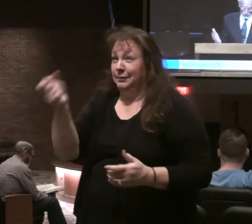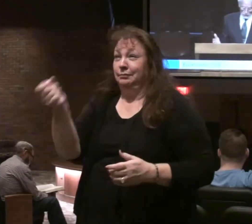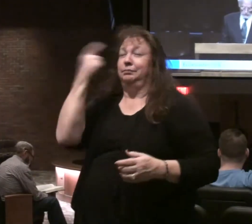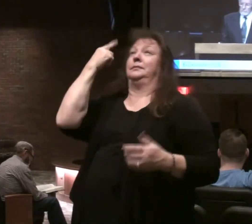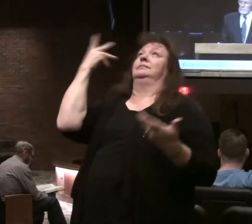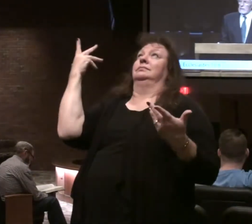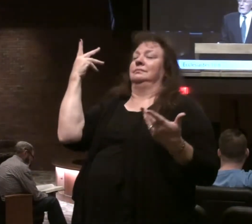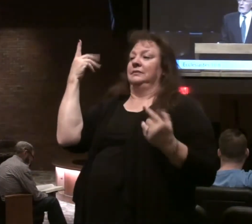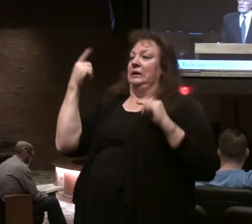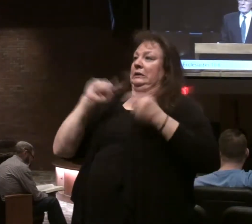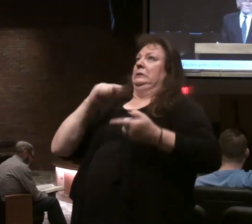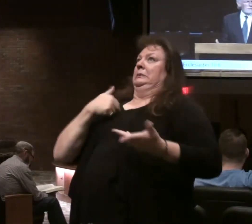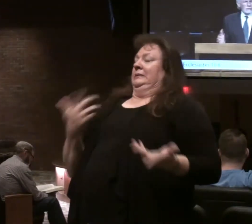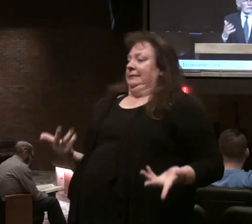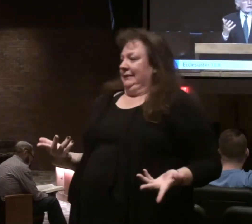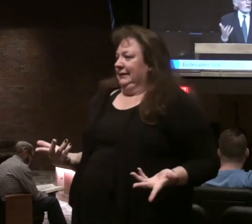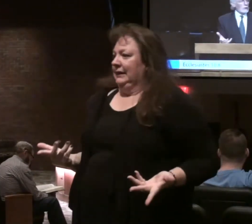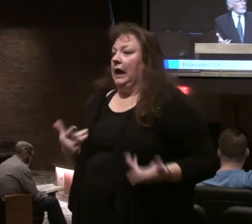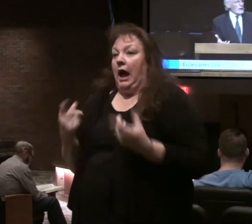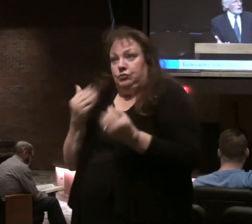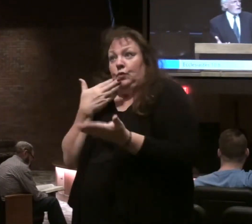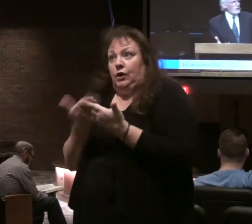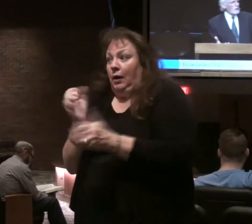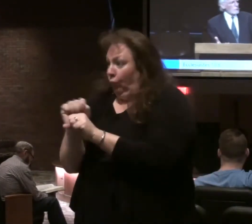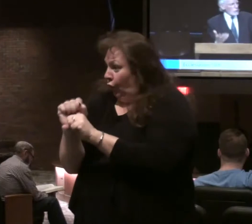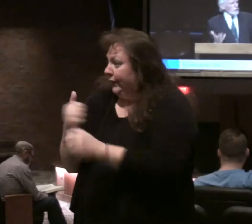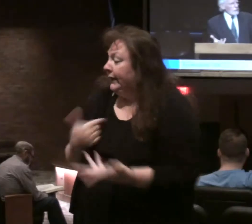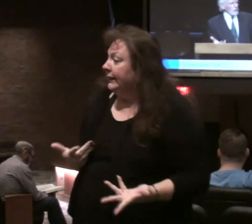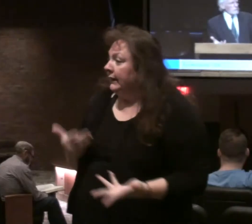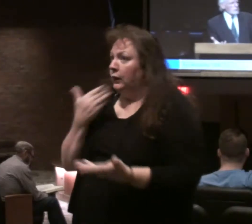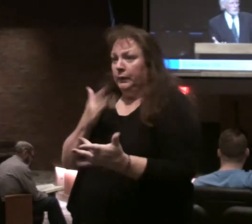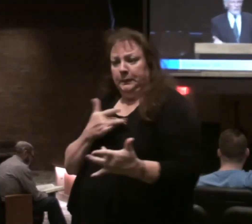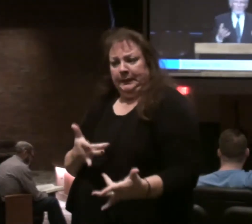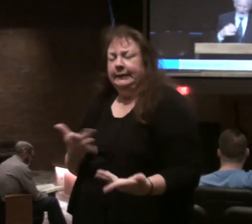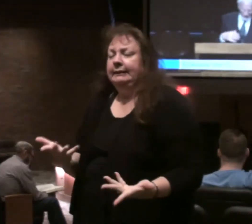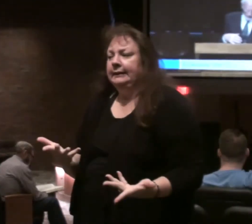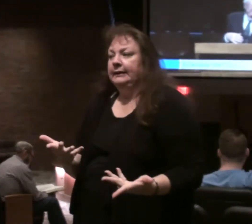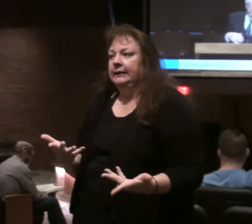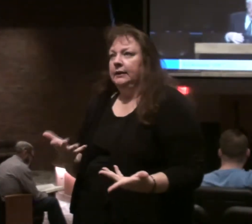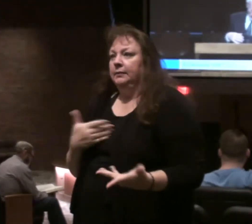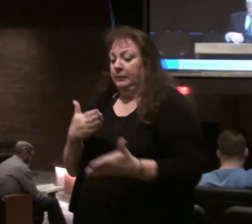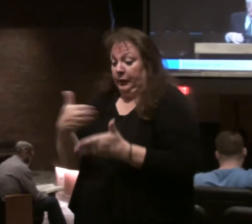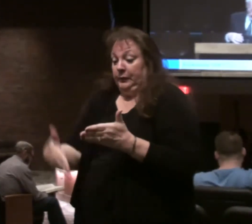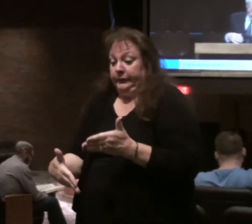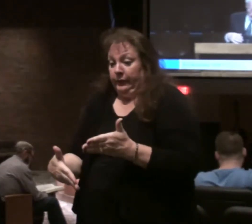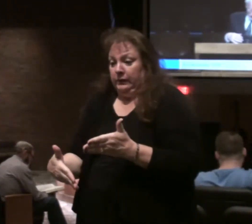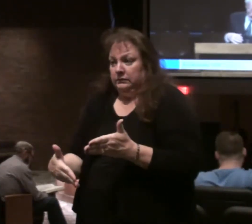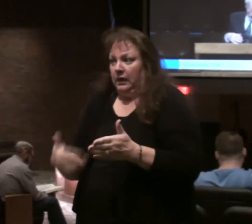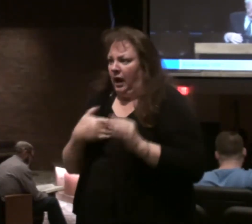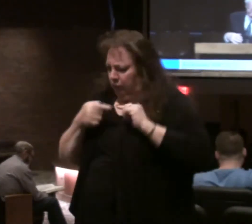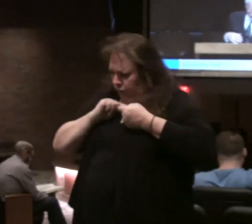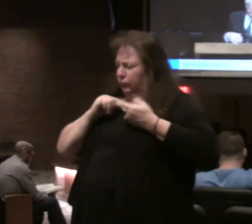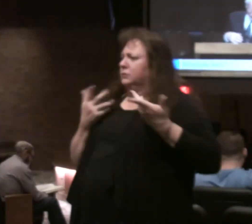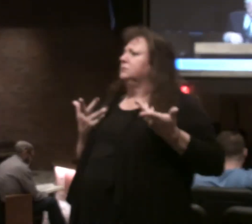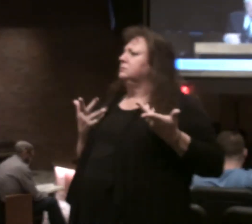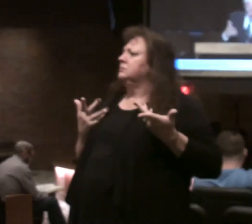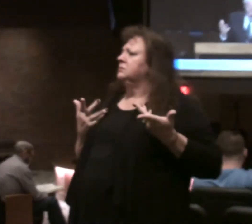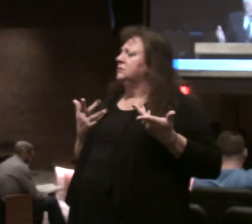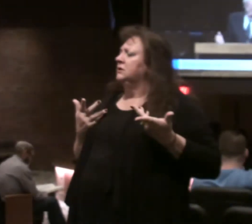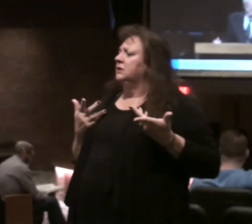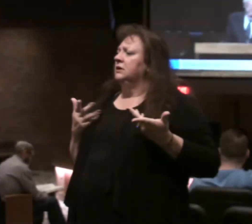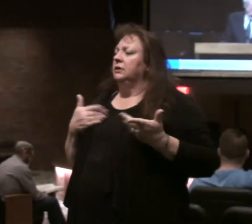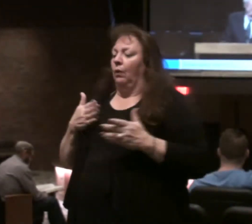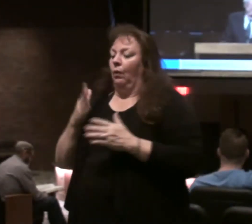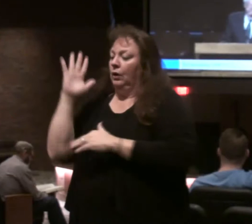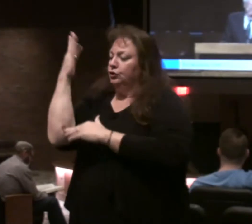You could get hurt. You're doing a good thing with good intentions and a bad outcome comes. He who